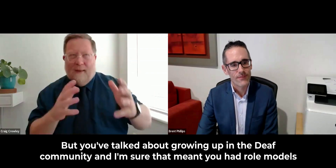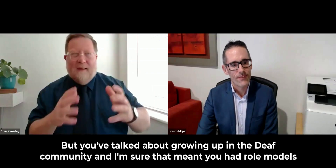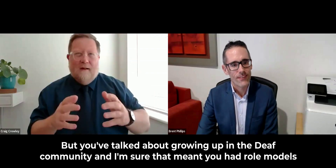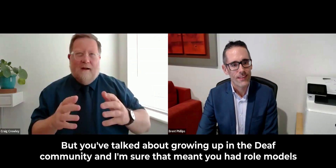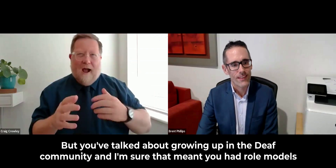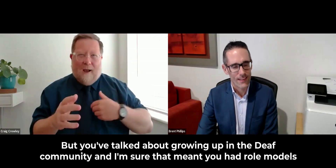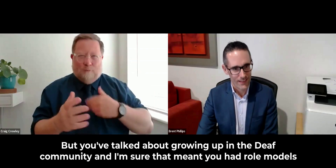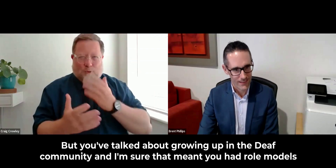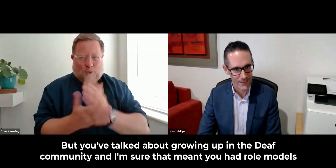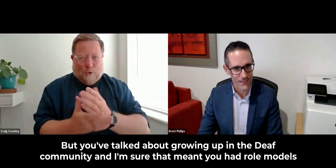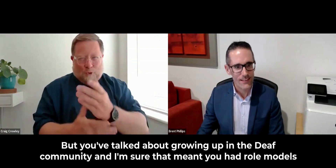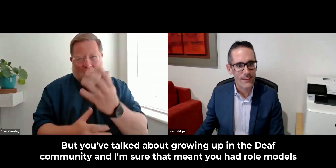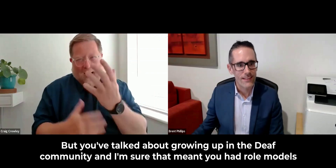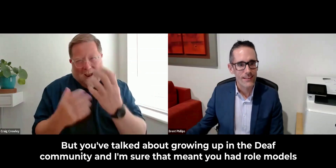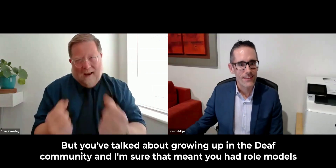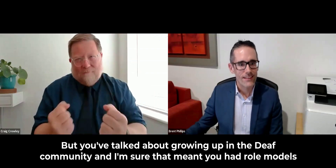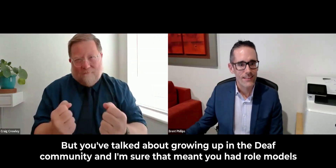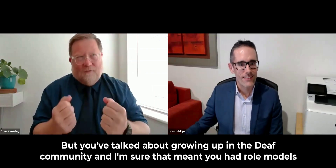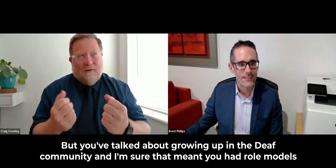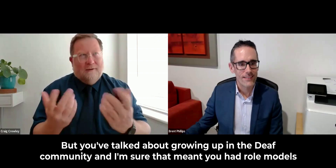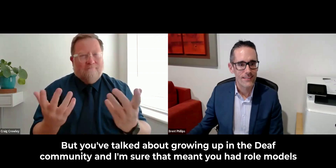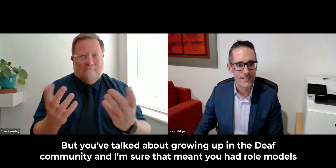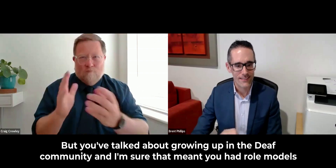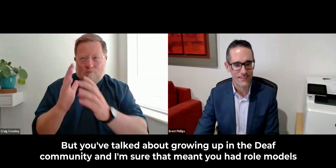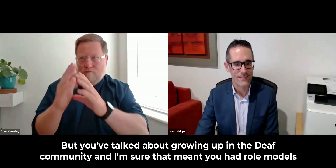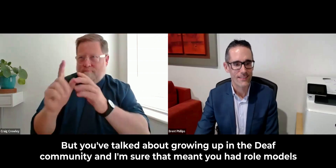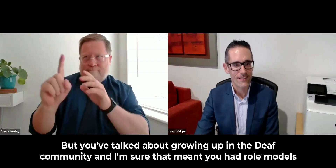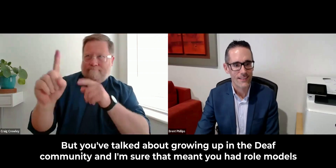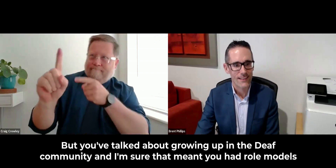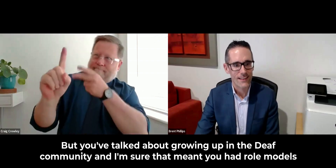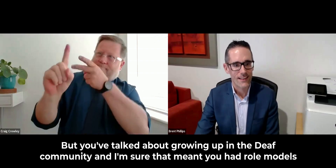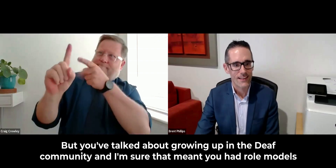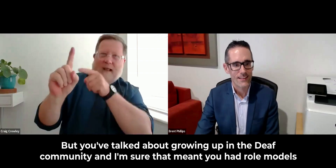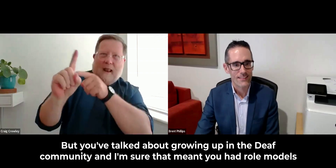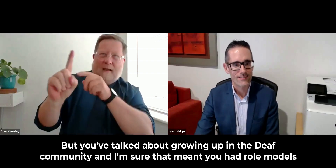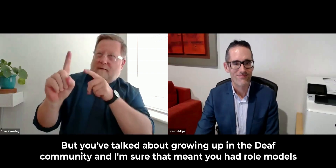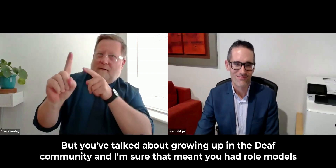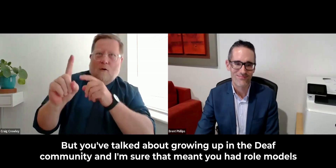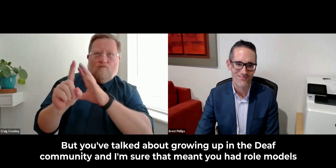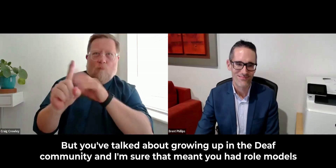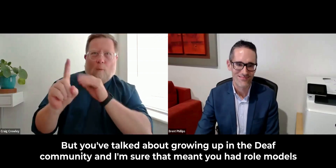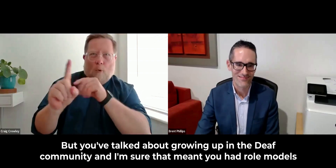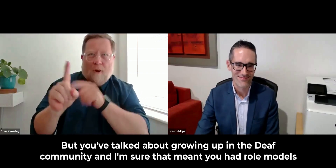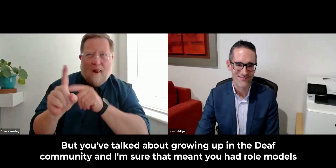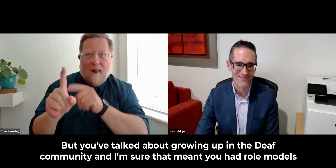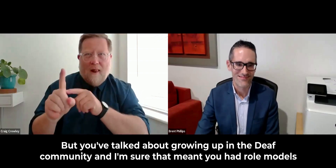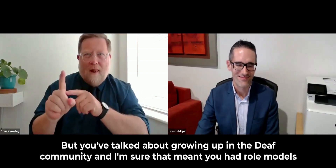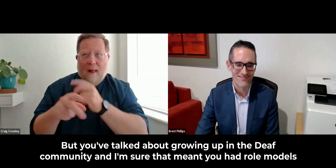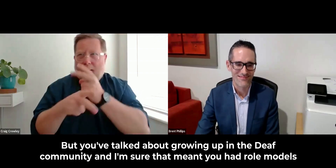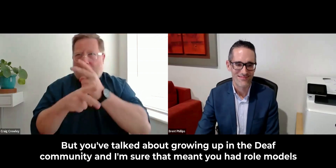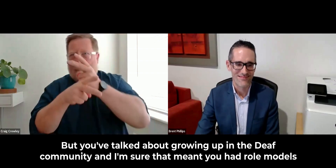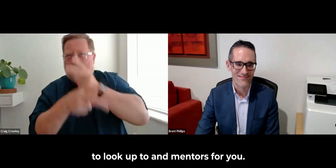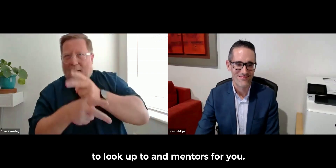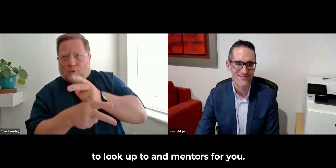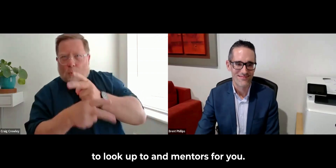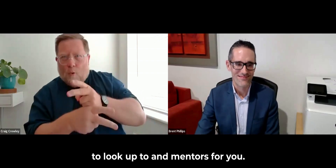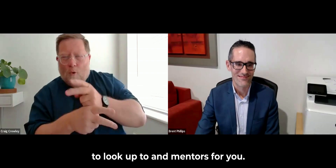But you've talked about growing up in the deaf community, and I'm sure that meant you had role models to look up